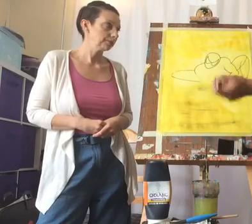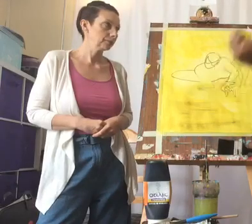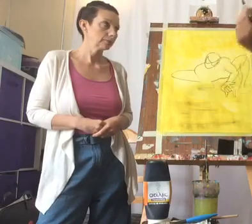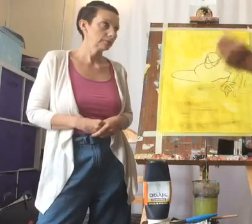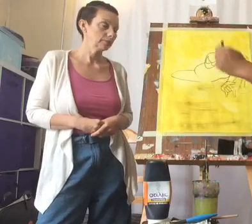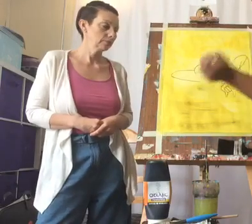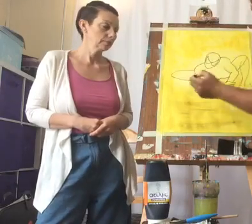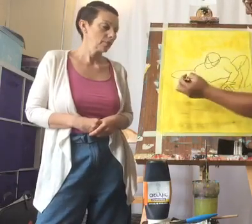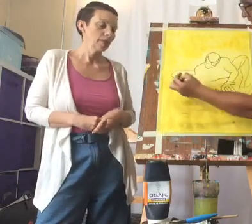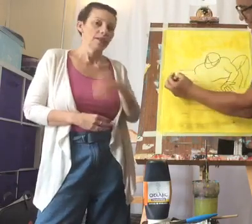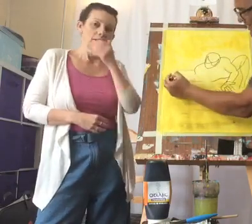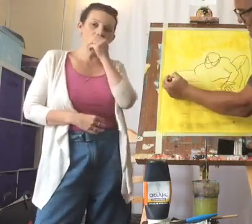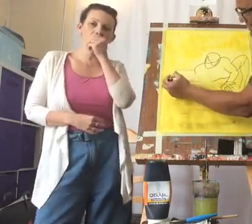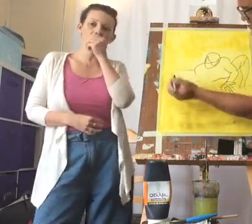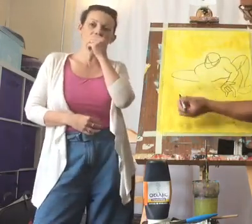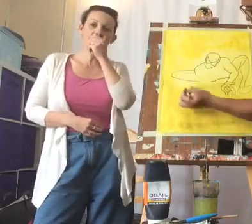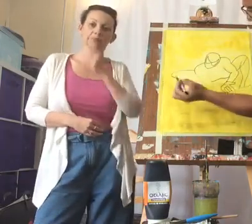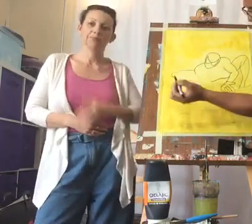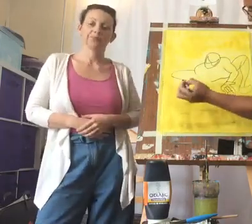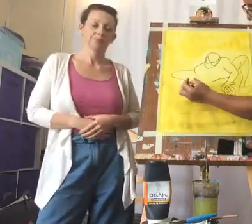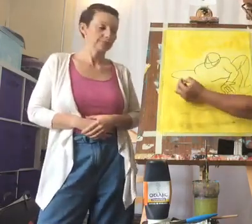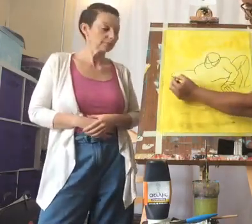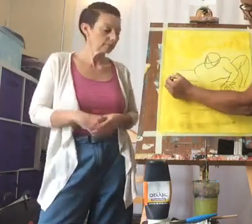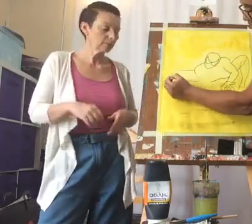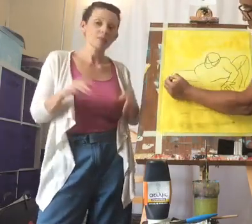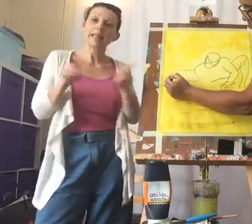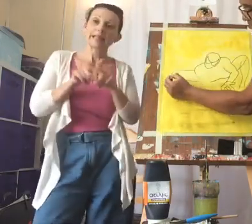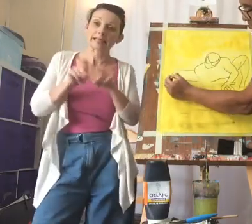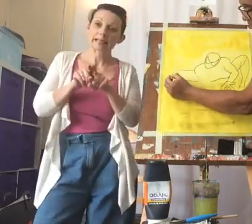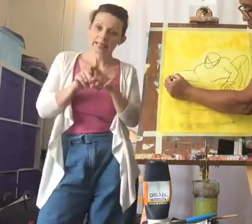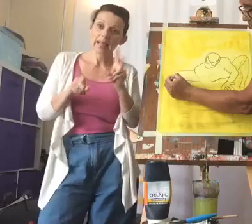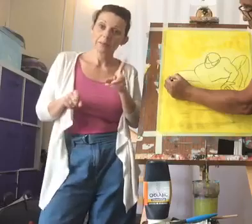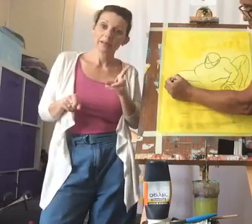This is a disc pen. So the same again with